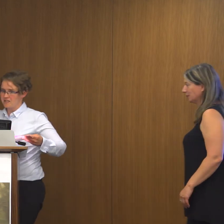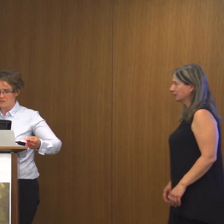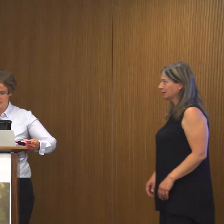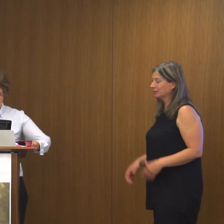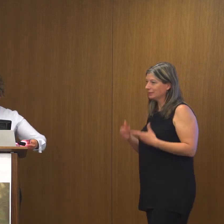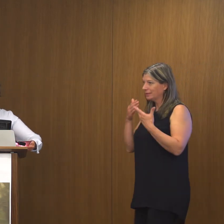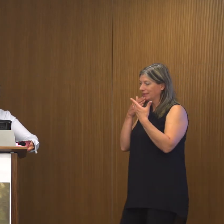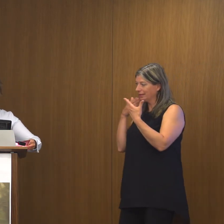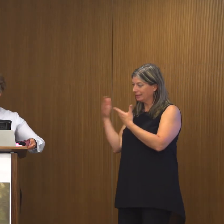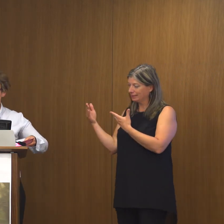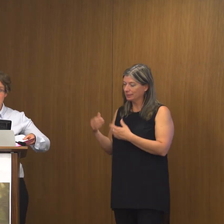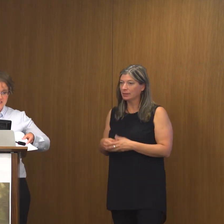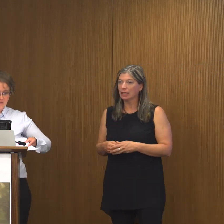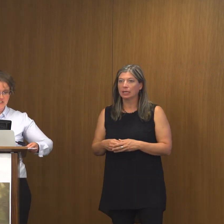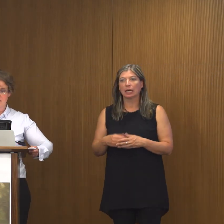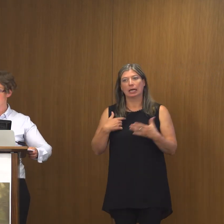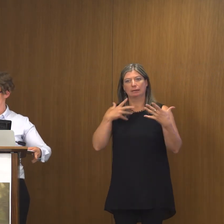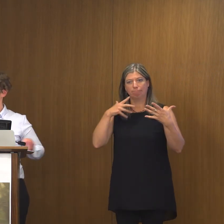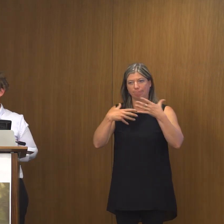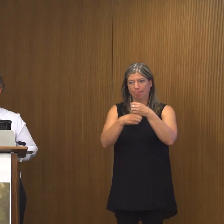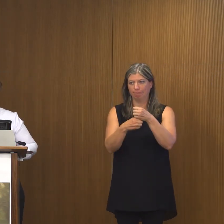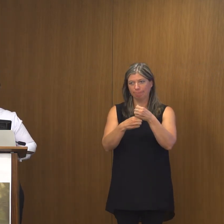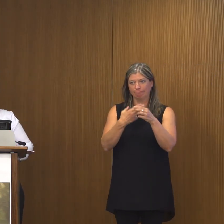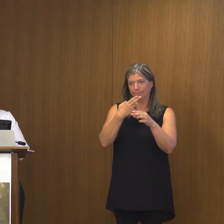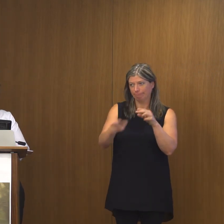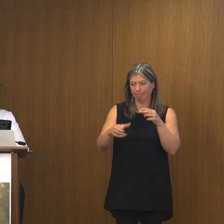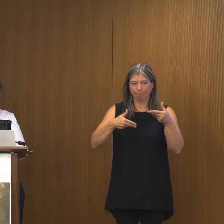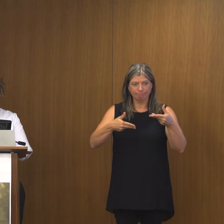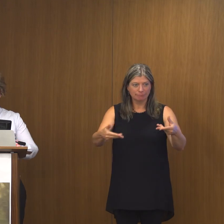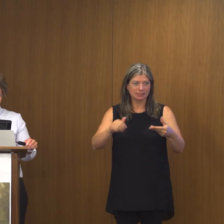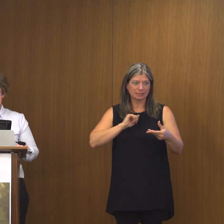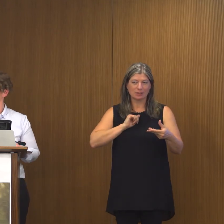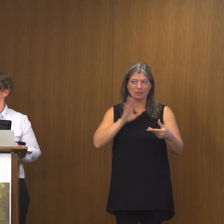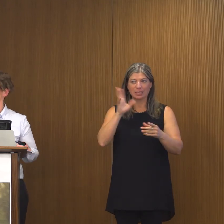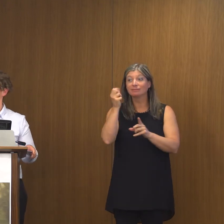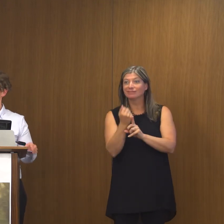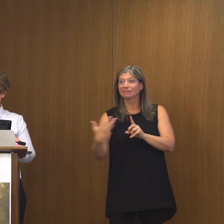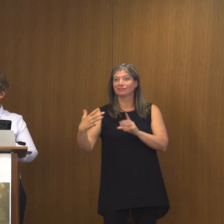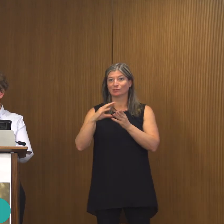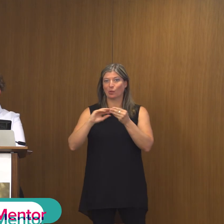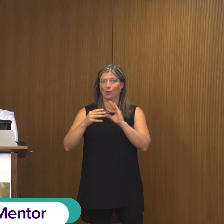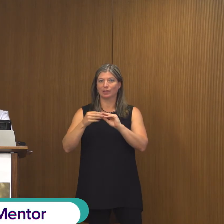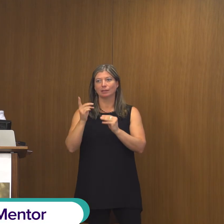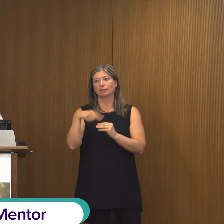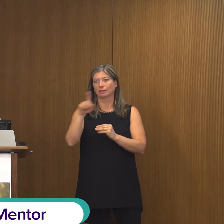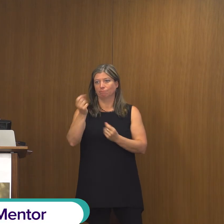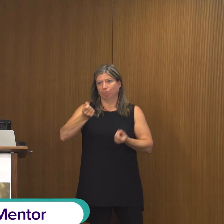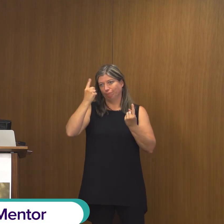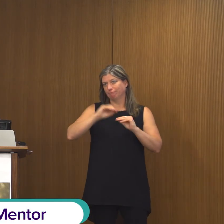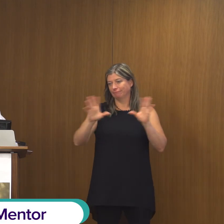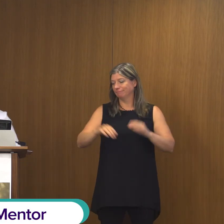Thank you, Kiko. I'm not going to take too much time to introduce myself because really I think my story is going to do that in itself.